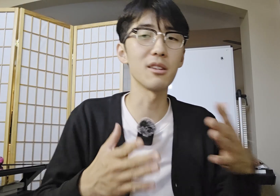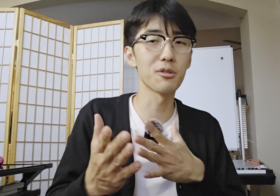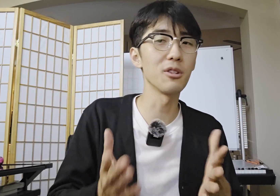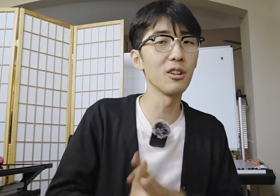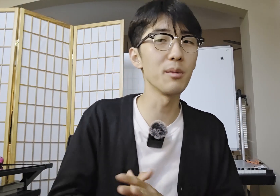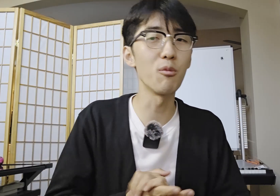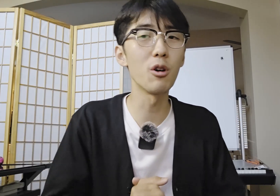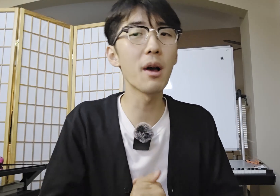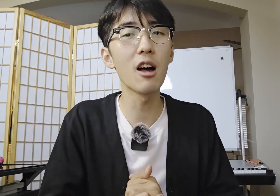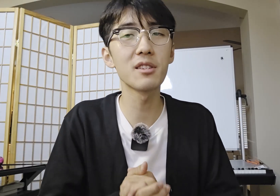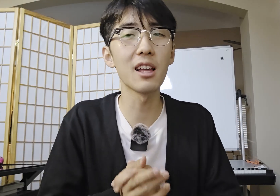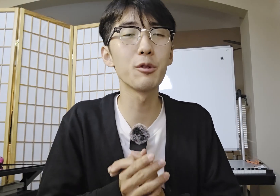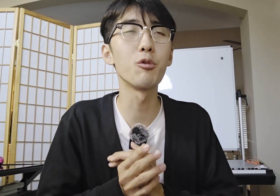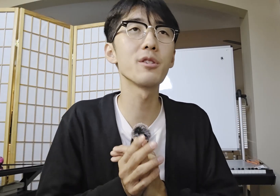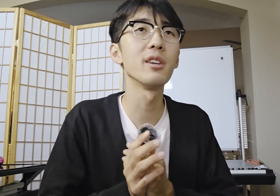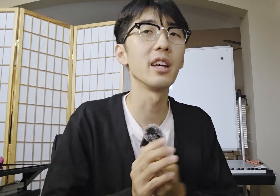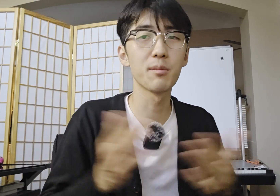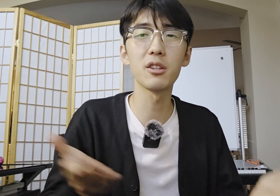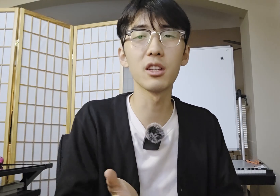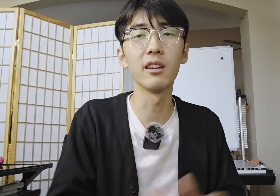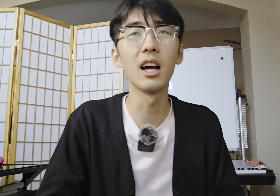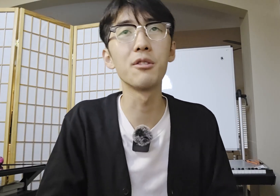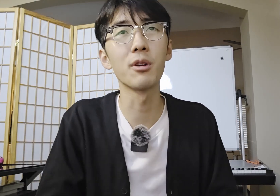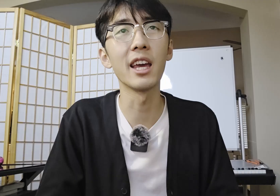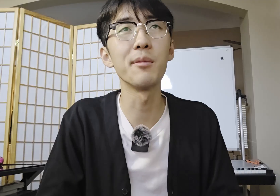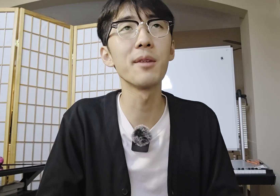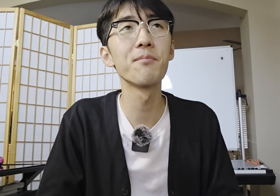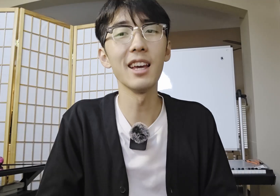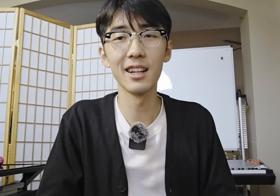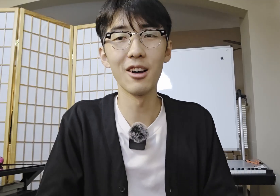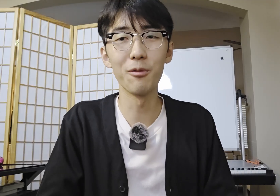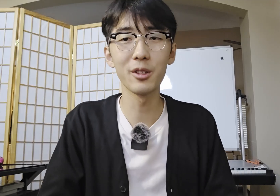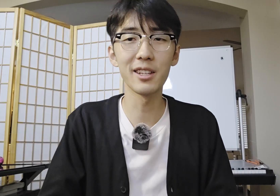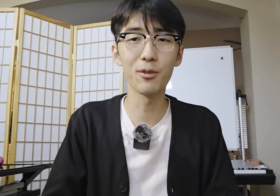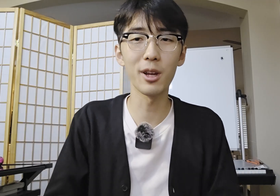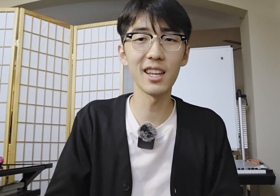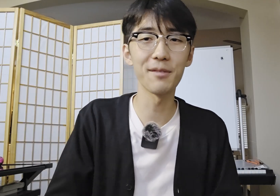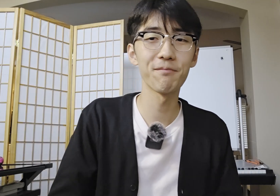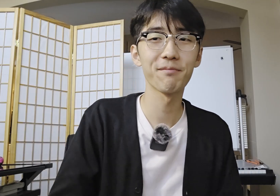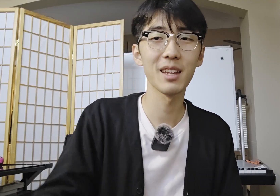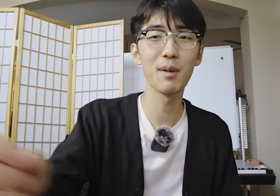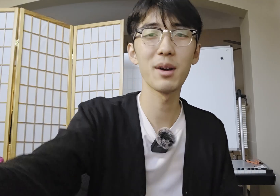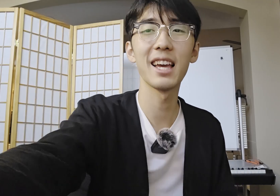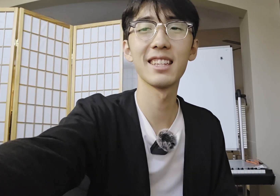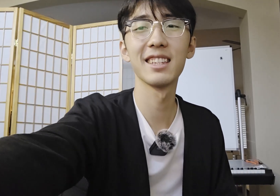understood a little bit more about how sign language works, especially during the anime. Yeah, hopefully you guys have a great day. Bye bye.